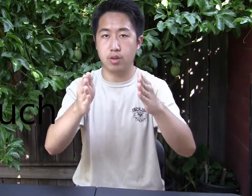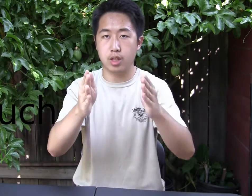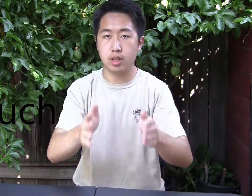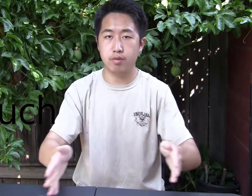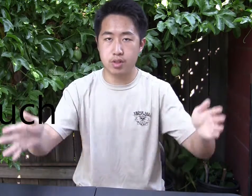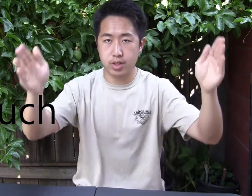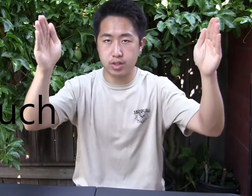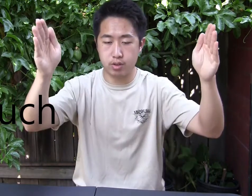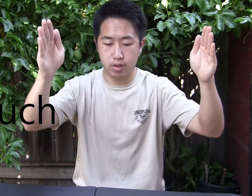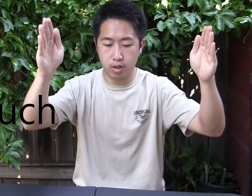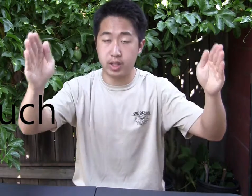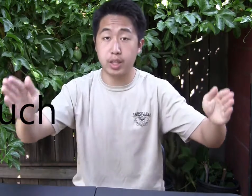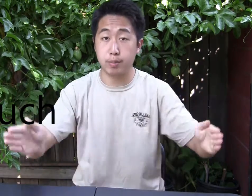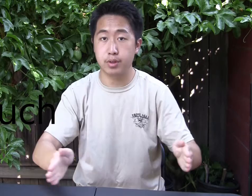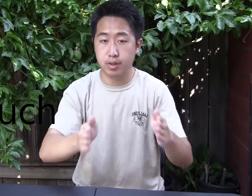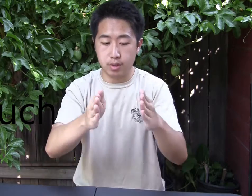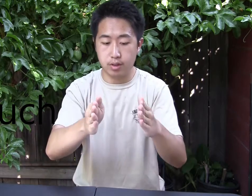Think of this as a heap.